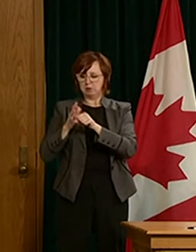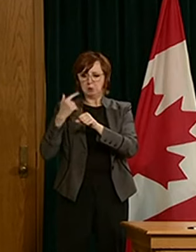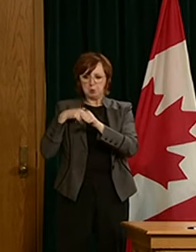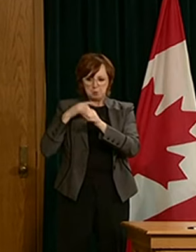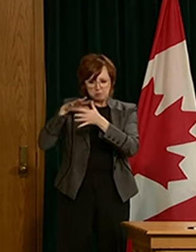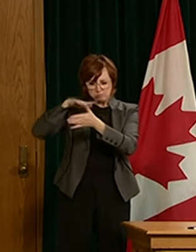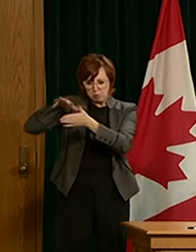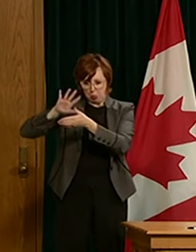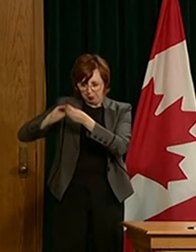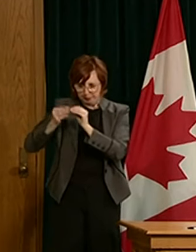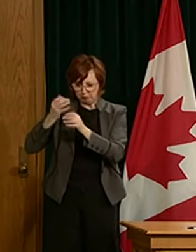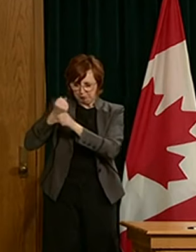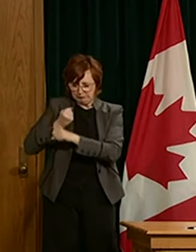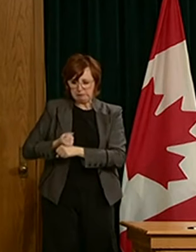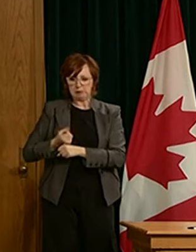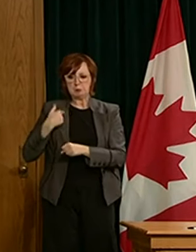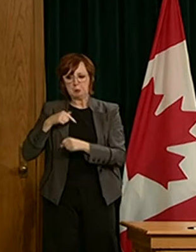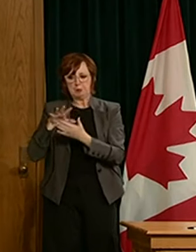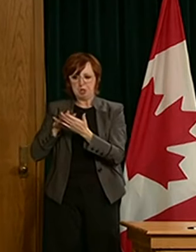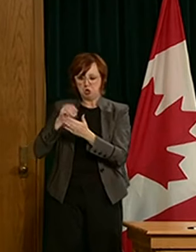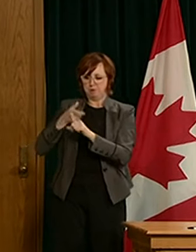through each of the models,